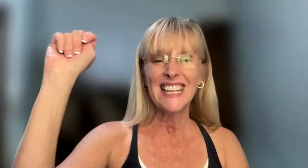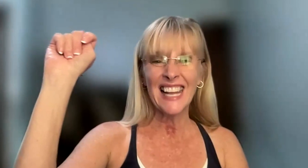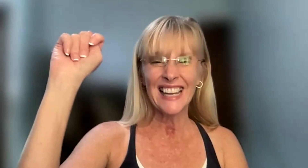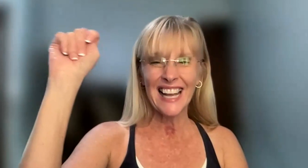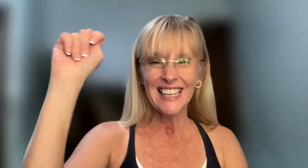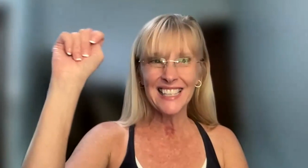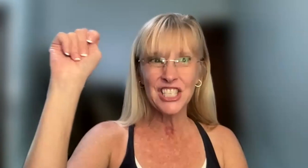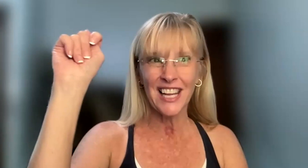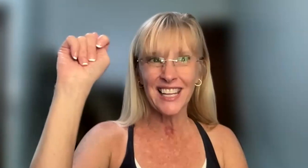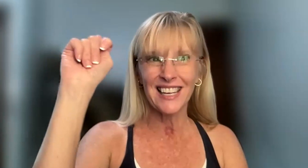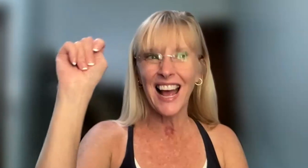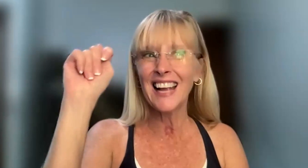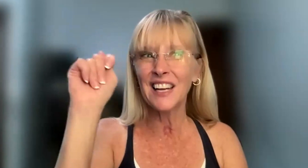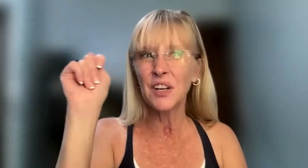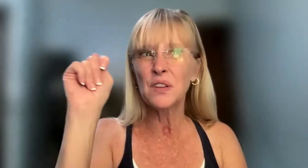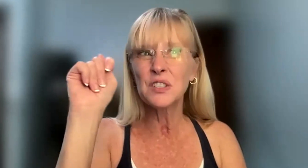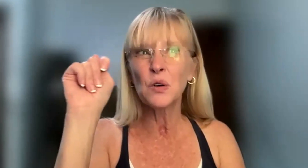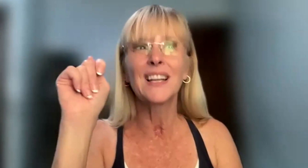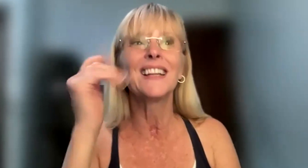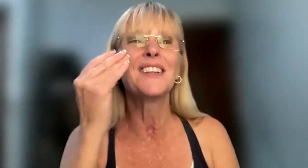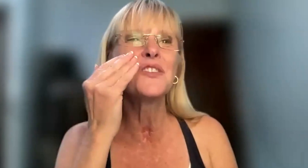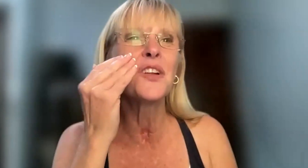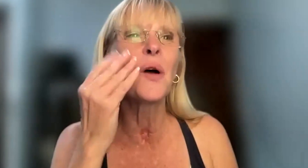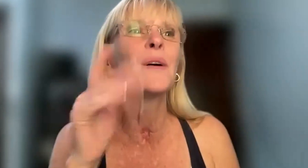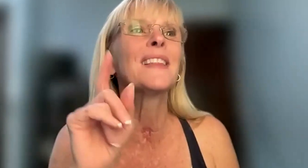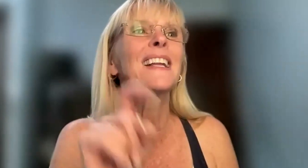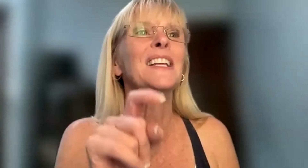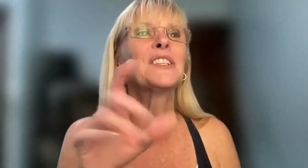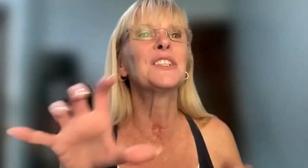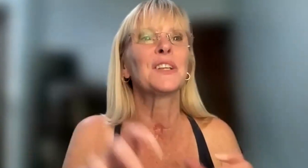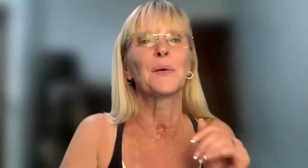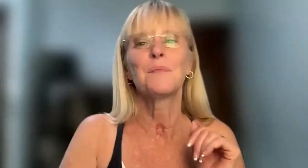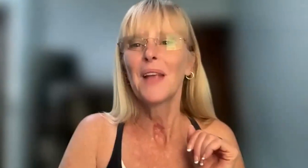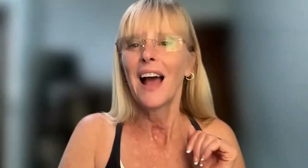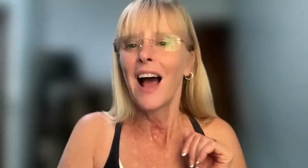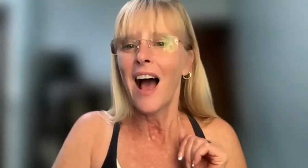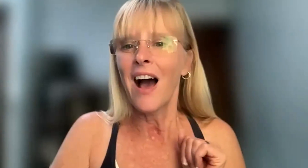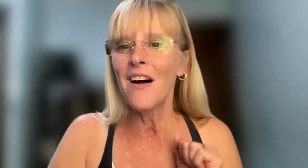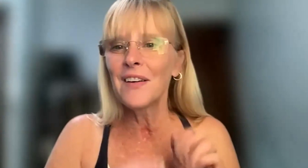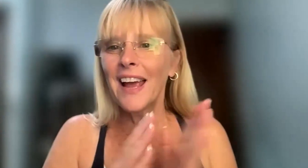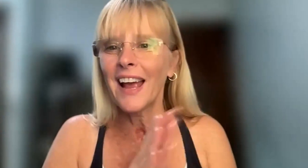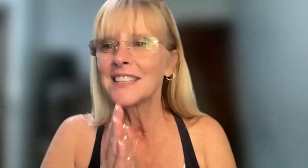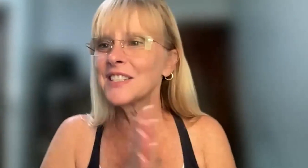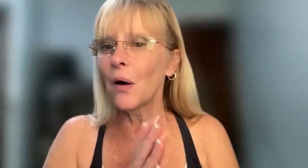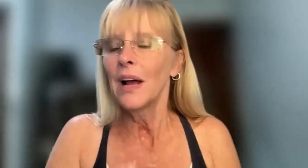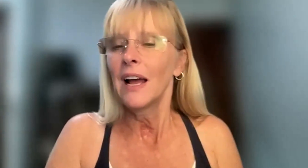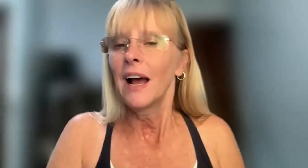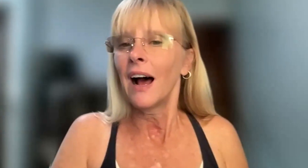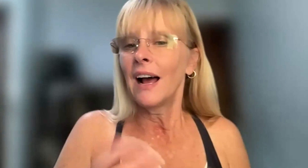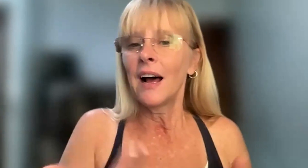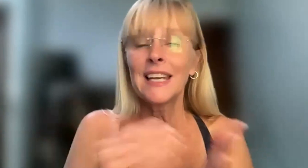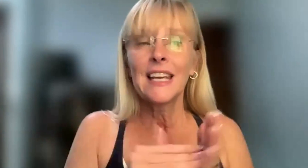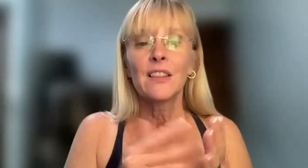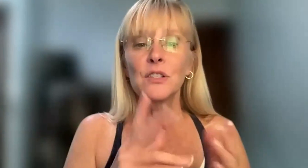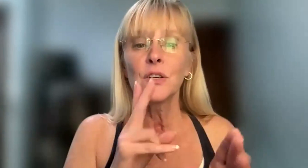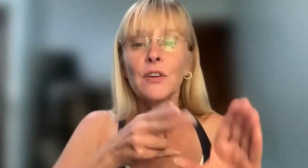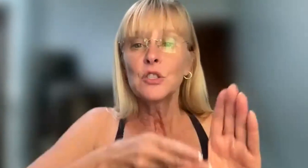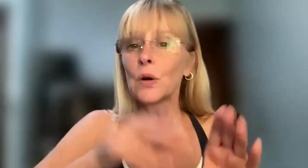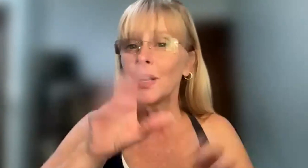and lightly shake it. I got to go to the toilet. Then you know what they need to do. Okay, so again, those of you who are joining